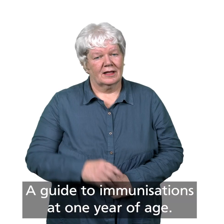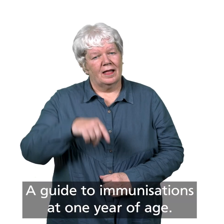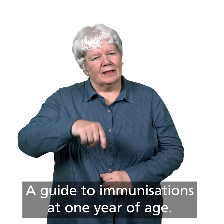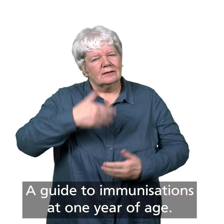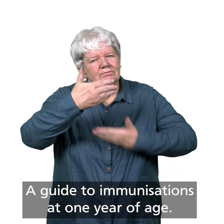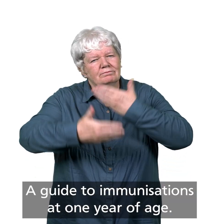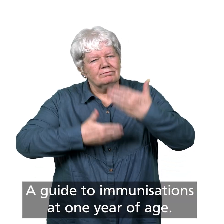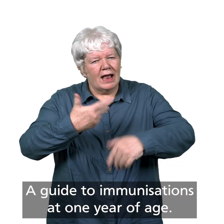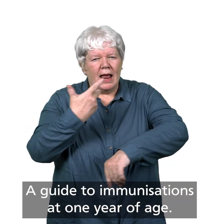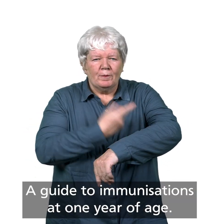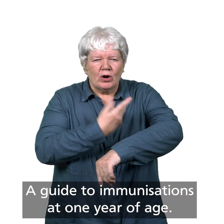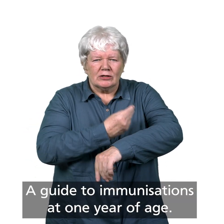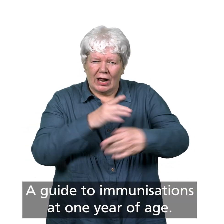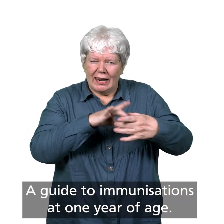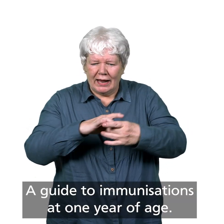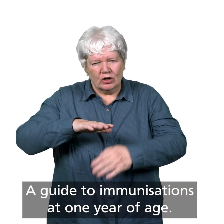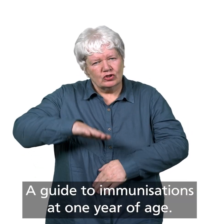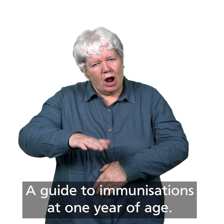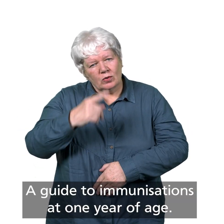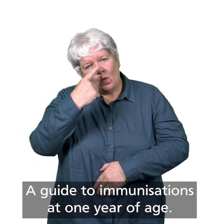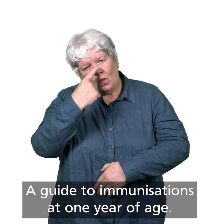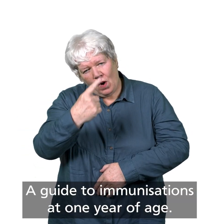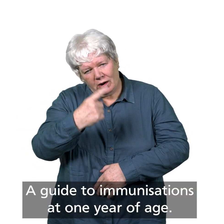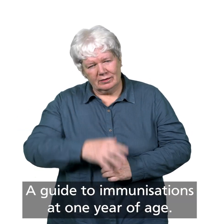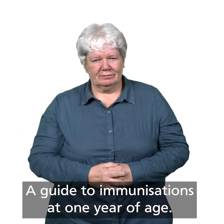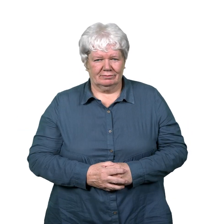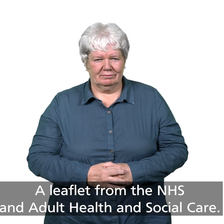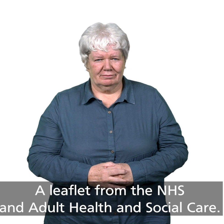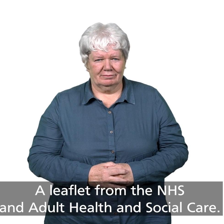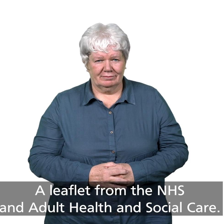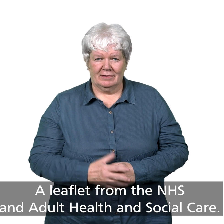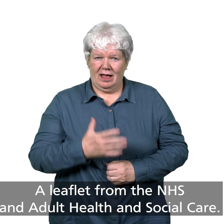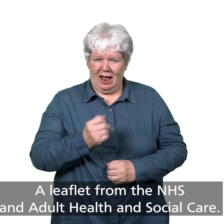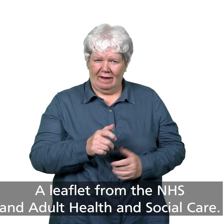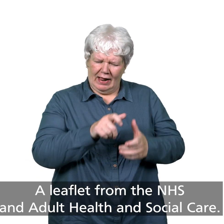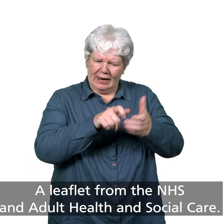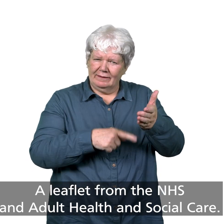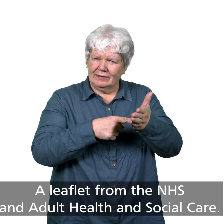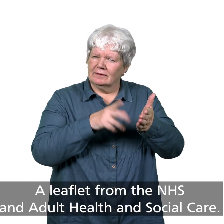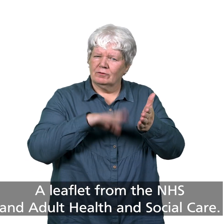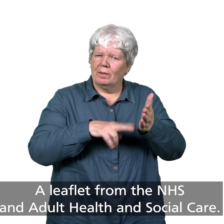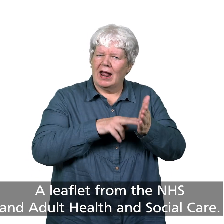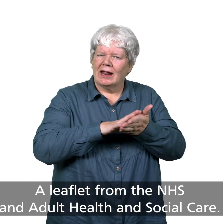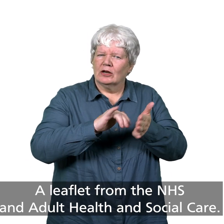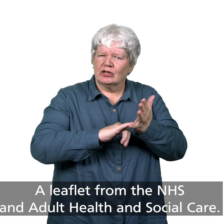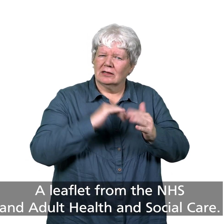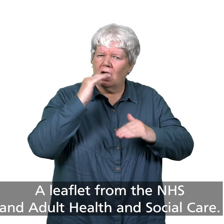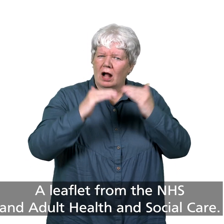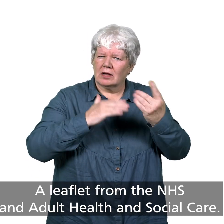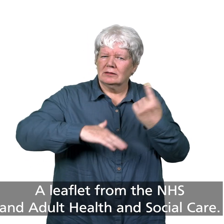A Guide to Immunisations at 1 year of age. A leaflet from the NHS and Adult Health and